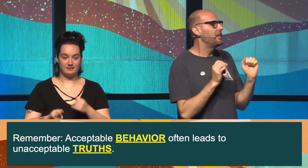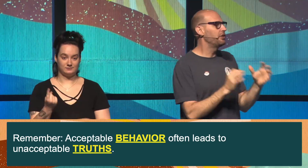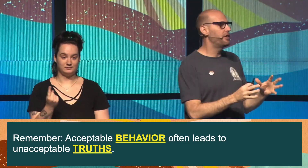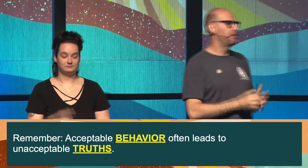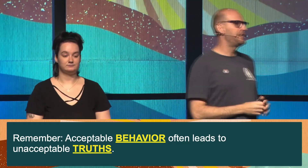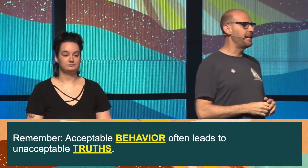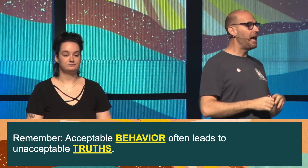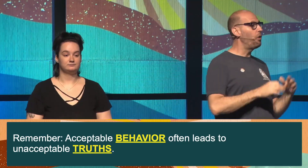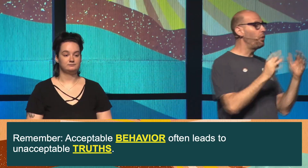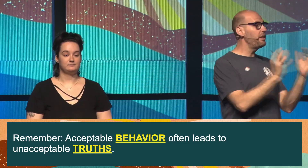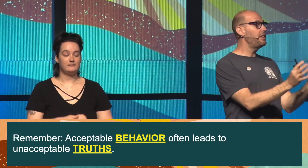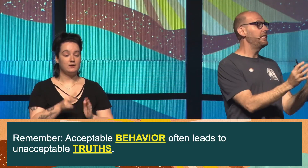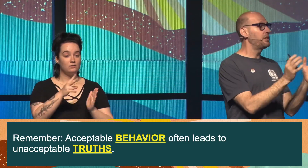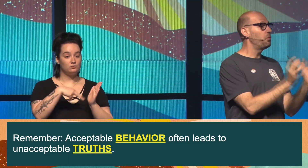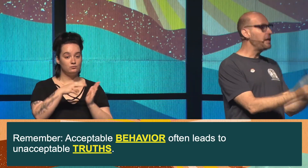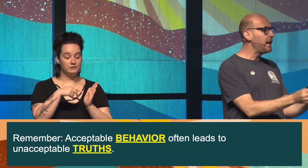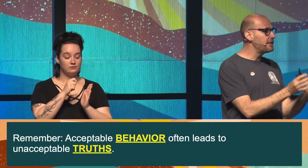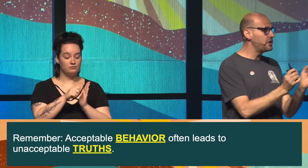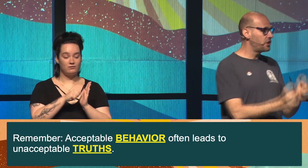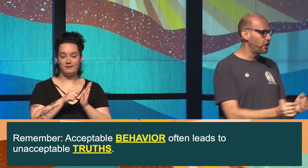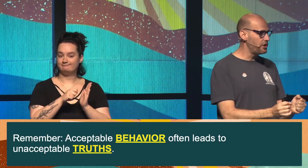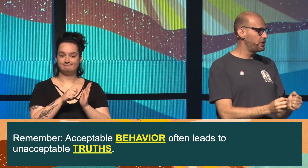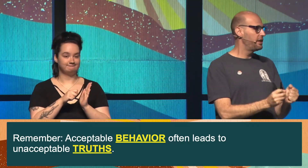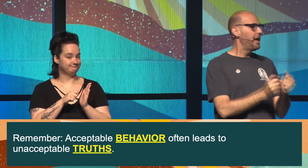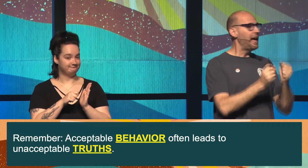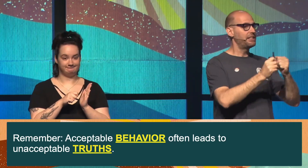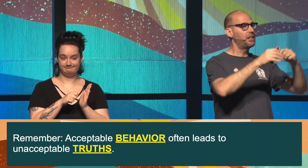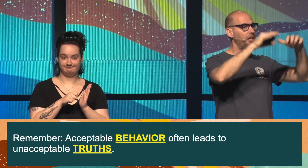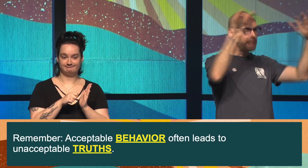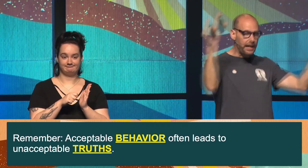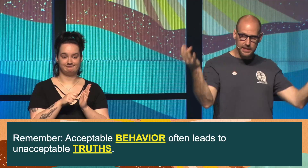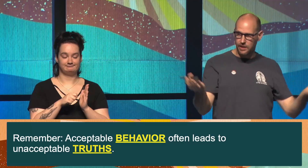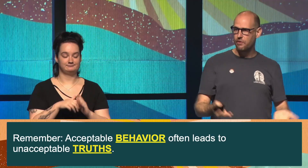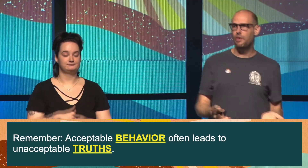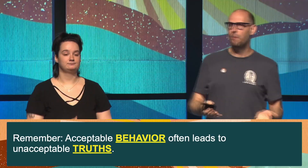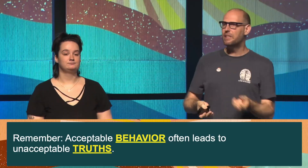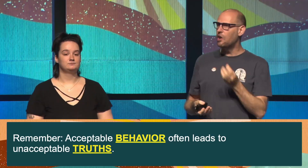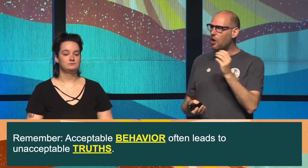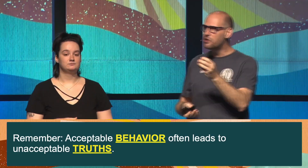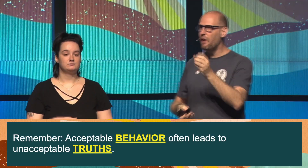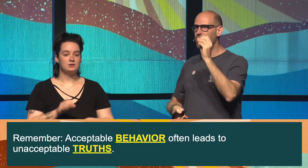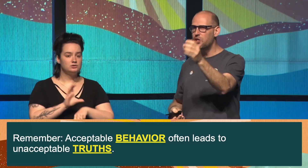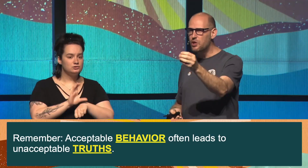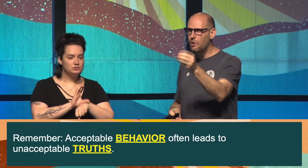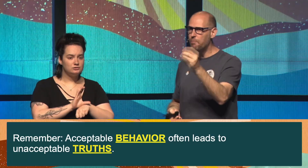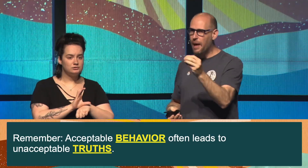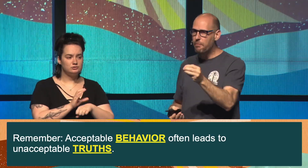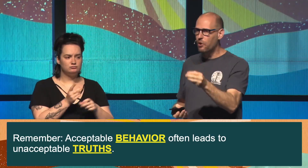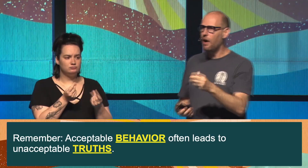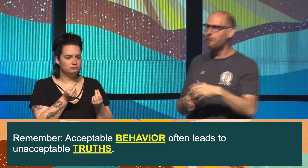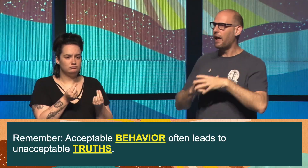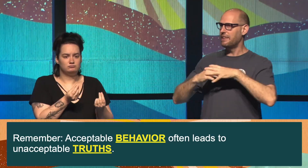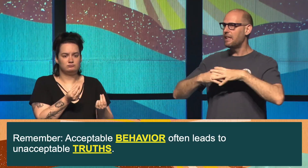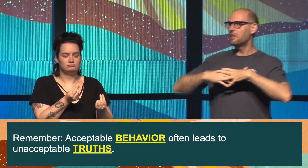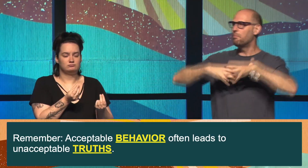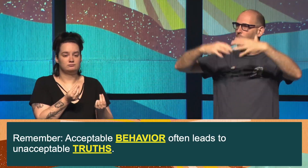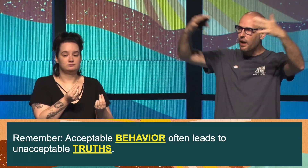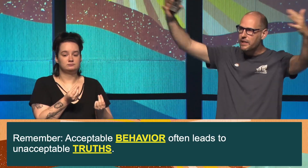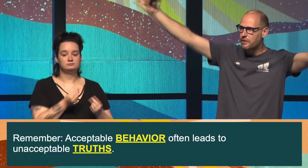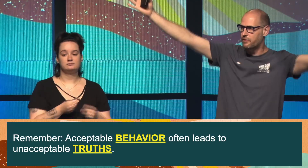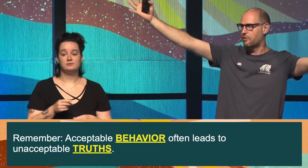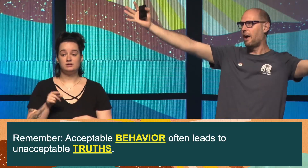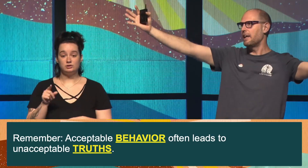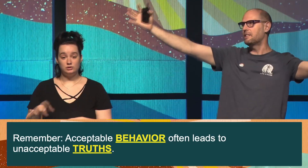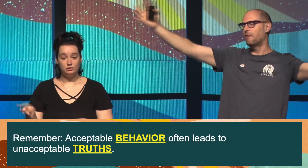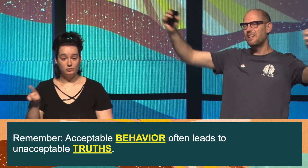about illiteracy and how one of the things that we as a church, as a collective, but then also as you, a member of, I think, the